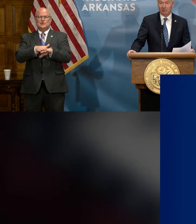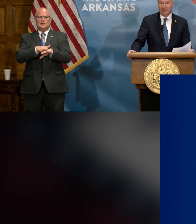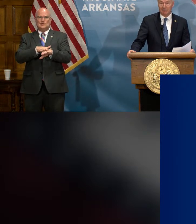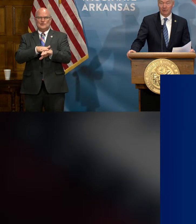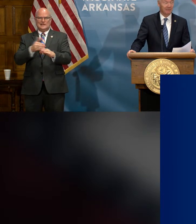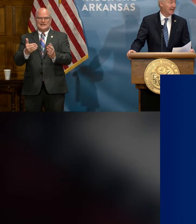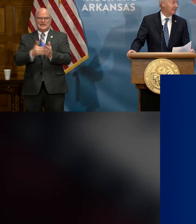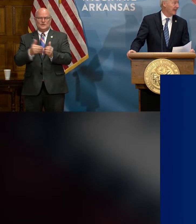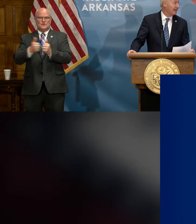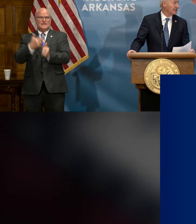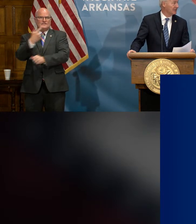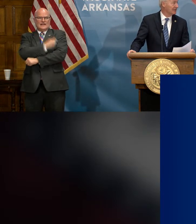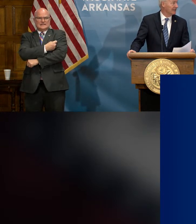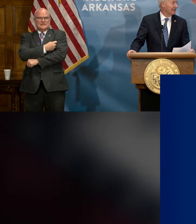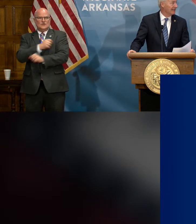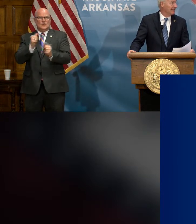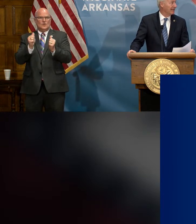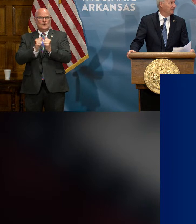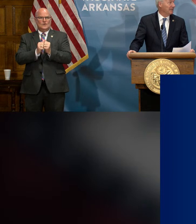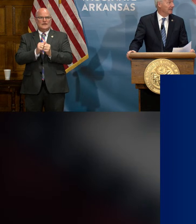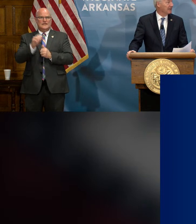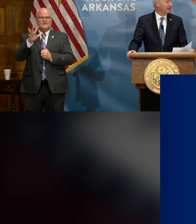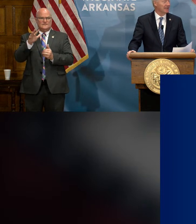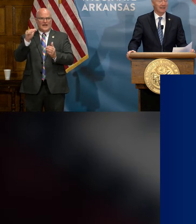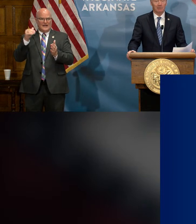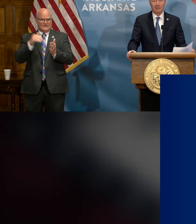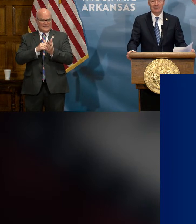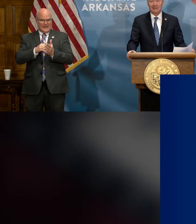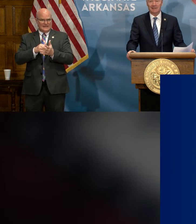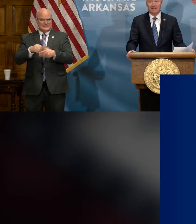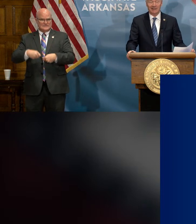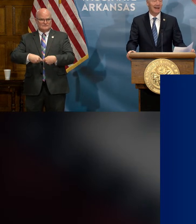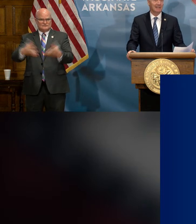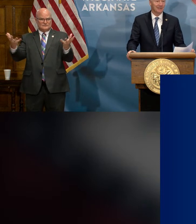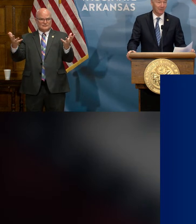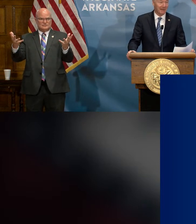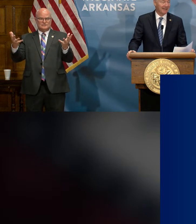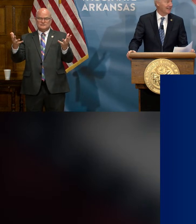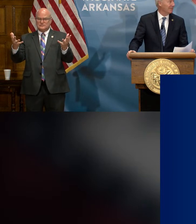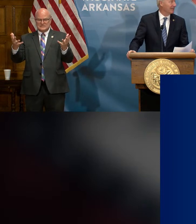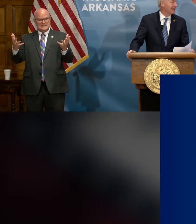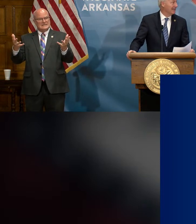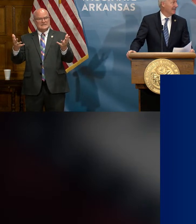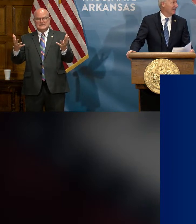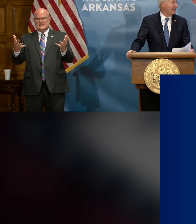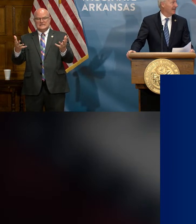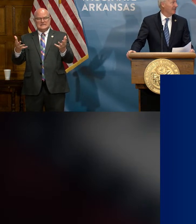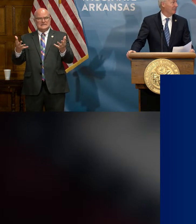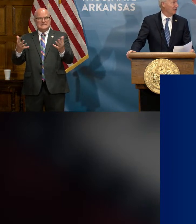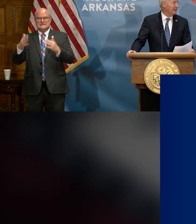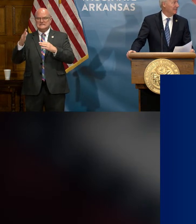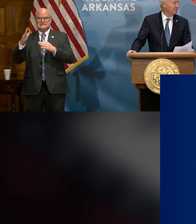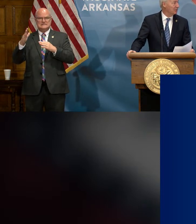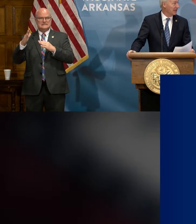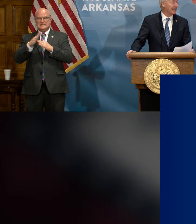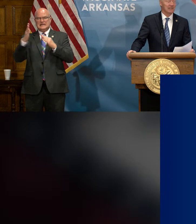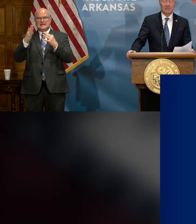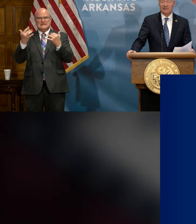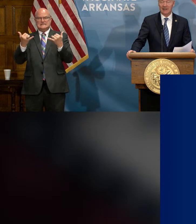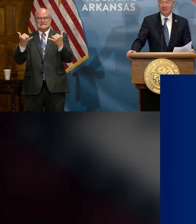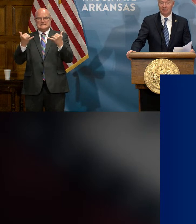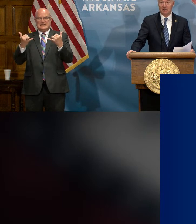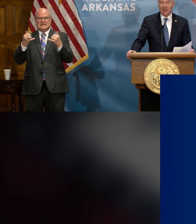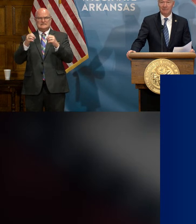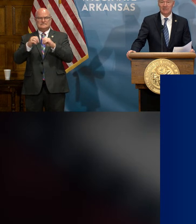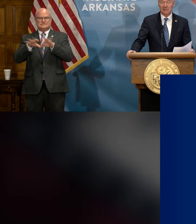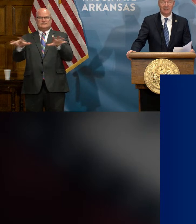vaccination program. With 5,000 being given at really the height of the pandemic, we would like to